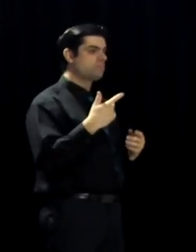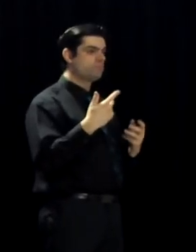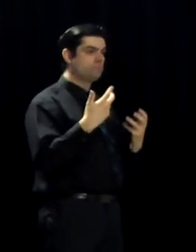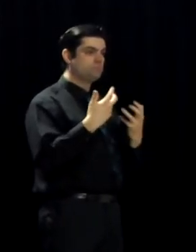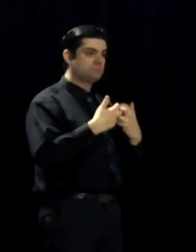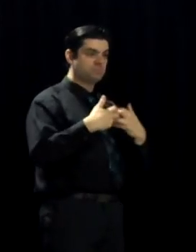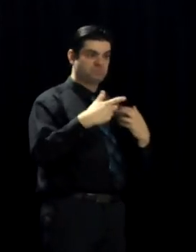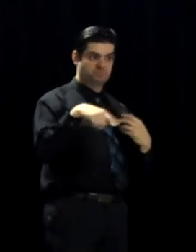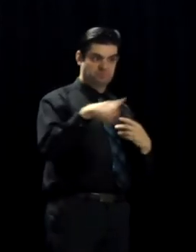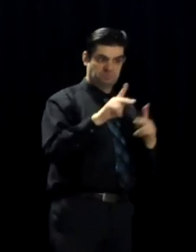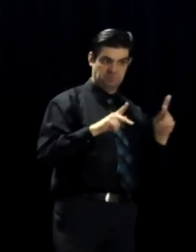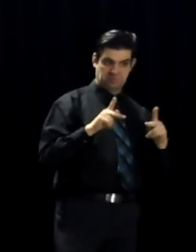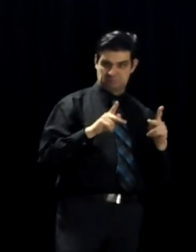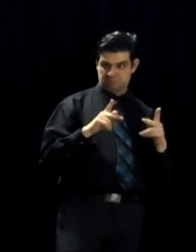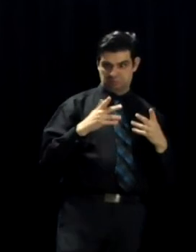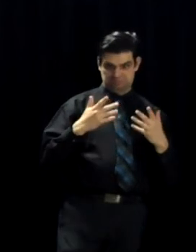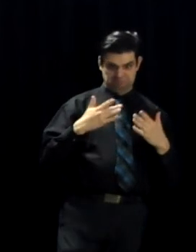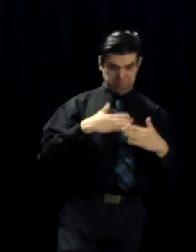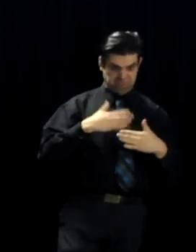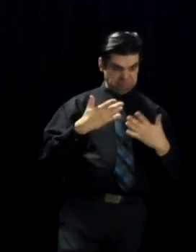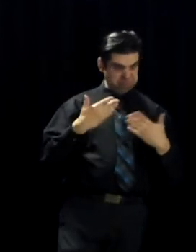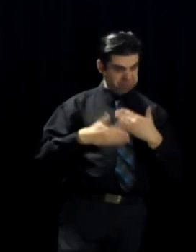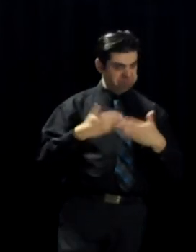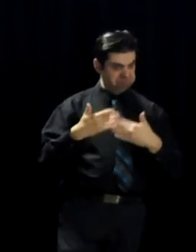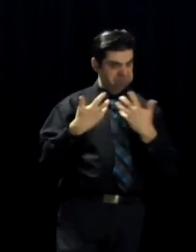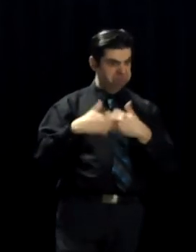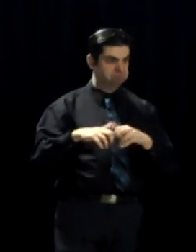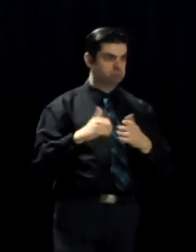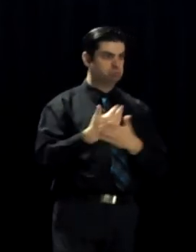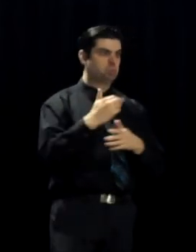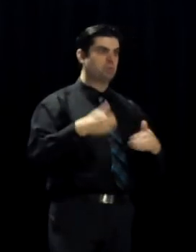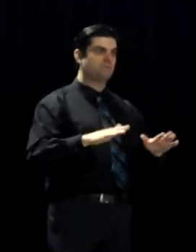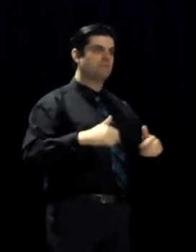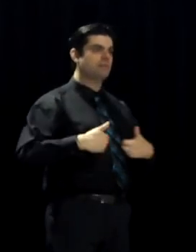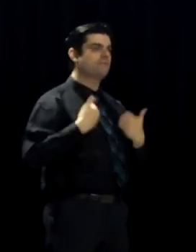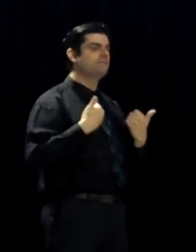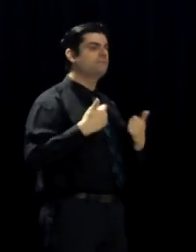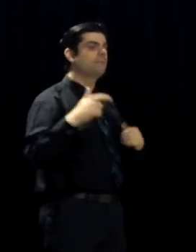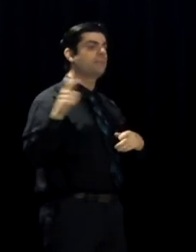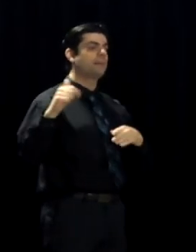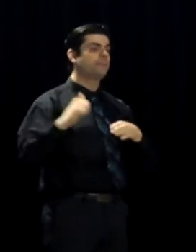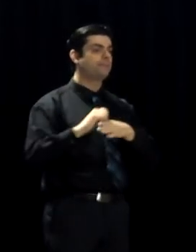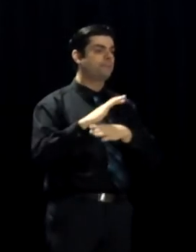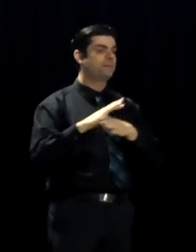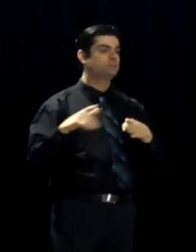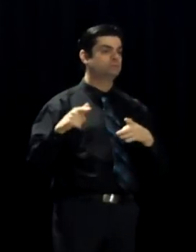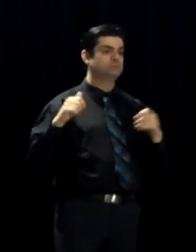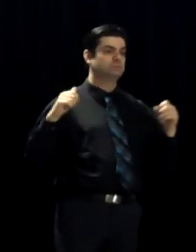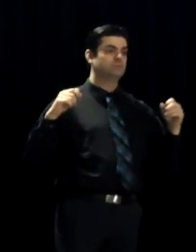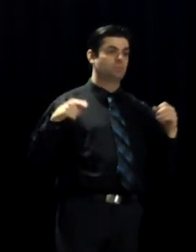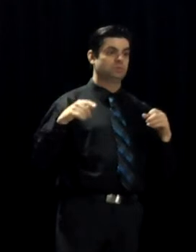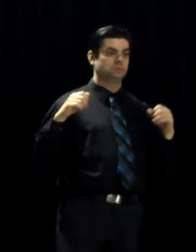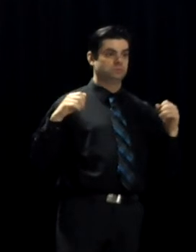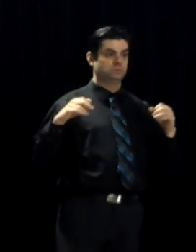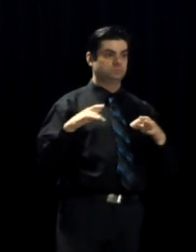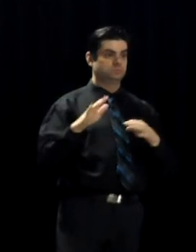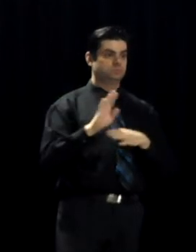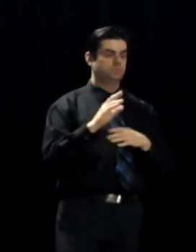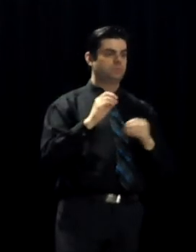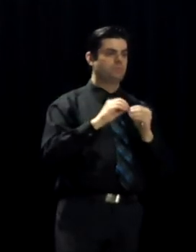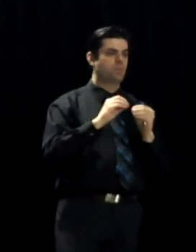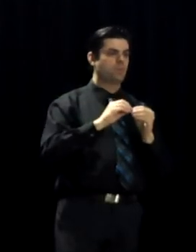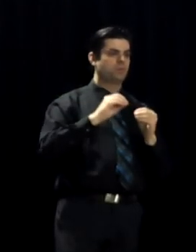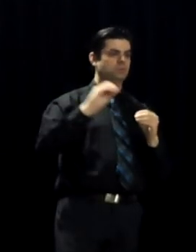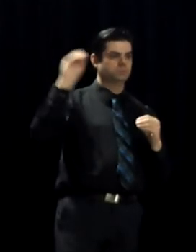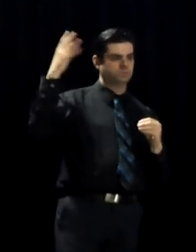at the beach, it wasn't as busy when I was there. I was there earlier, so it got a little bit nicer after I left, so I'm sure it picked up. But